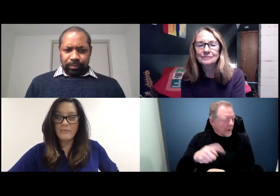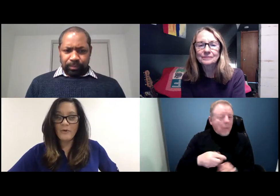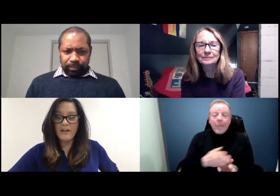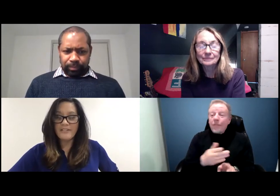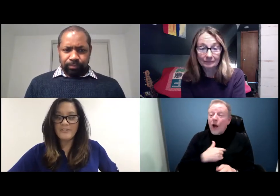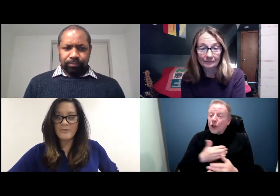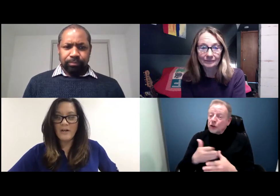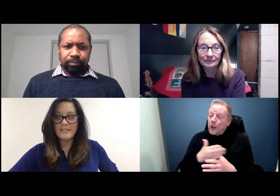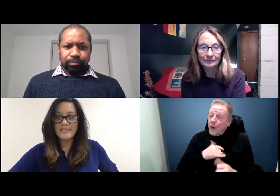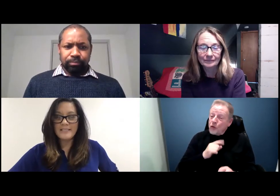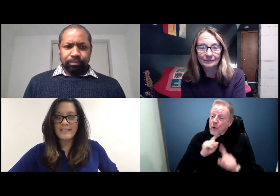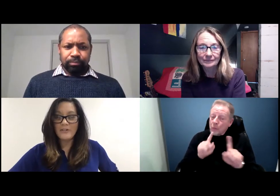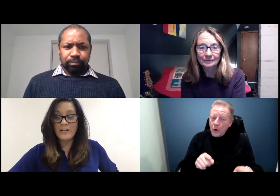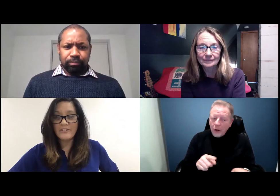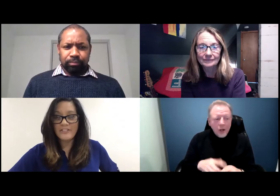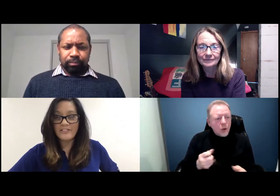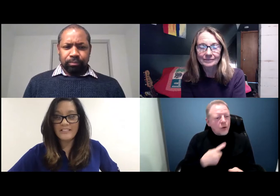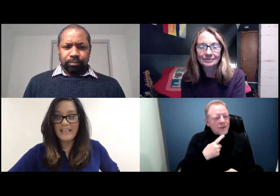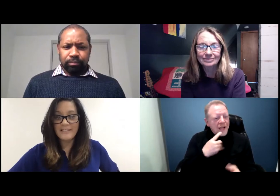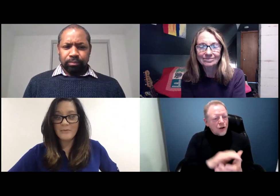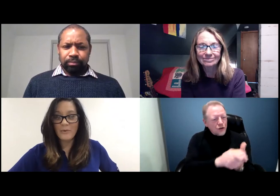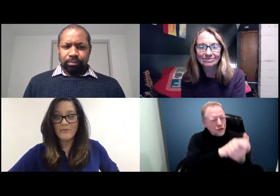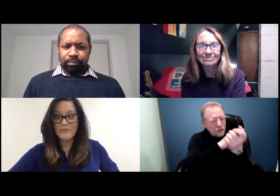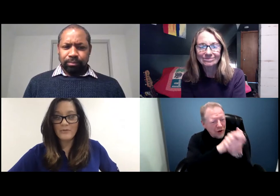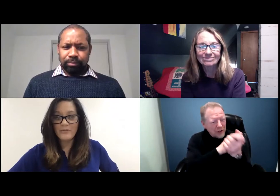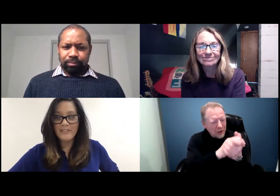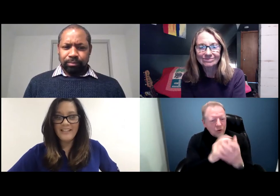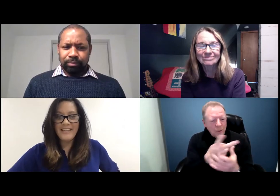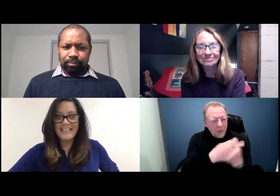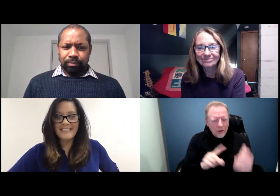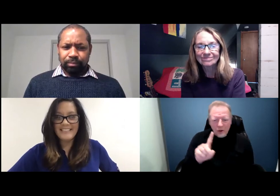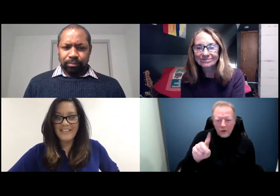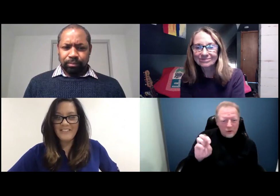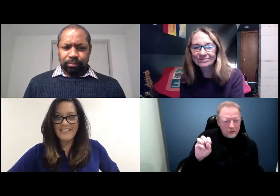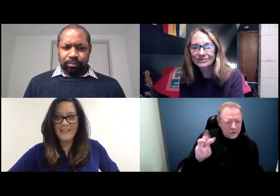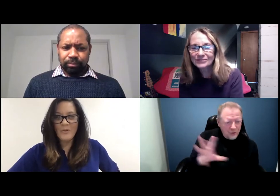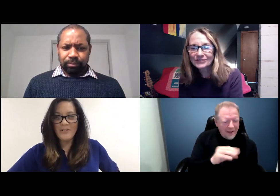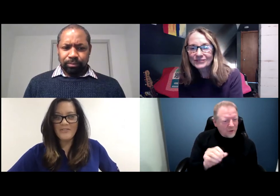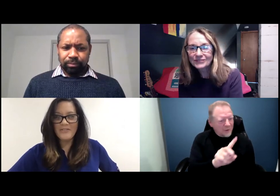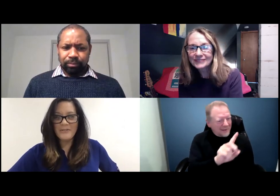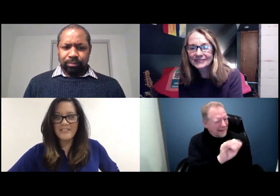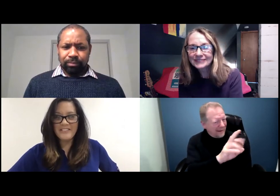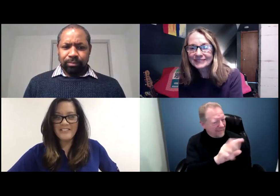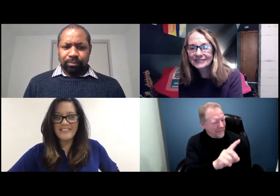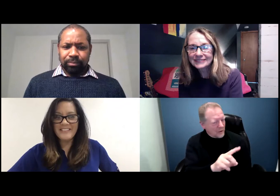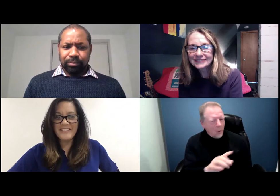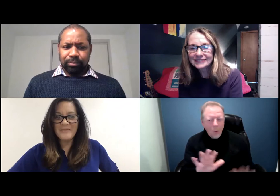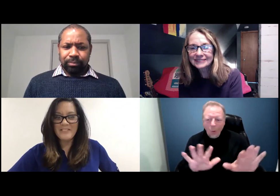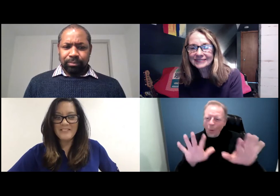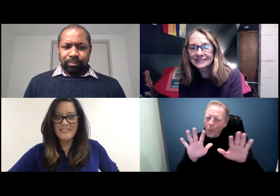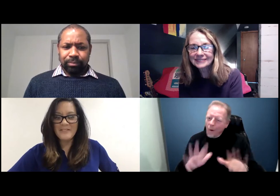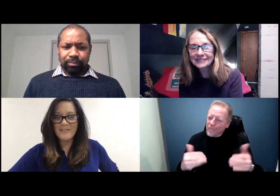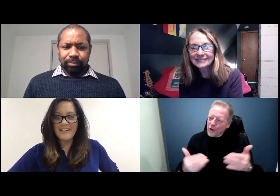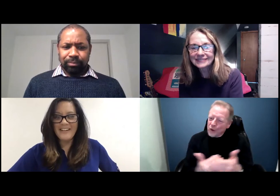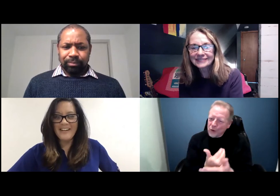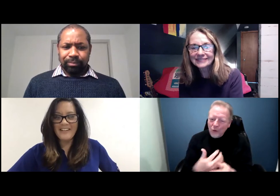my report, I just want to say congratulations again to both Drew and to David. Wonderful new additions to the